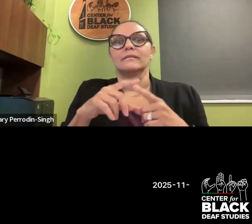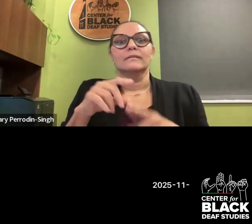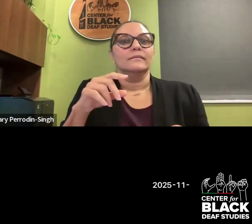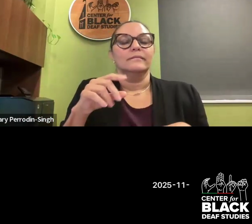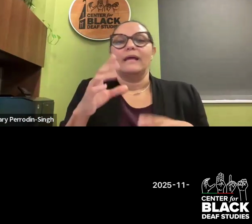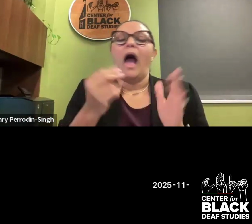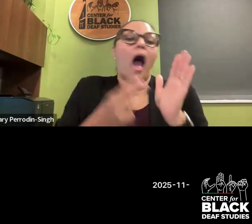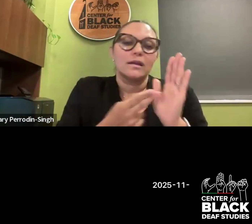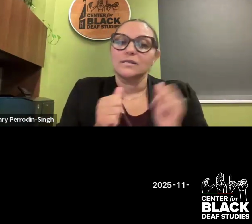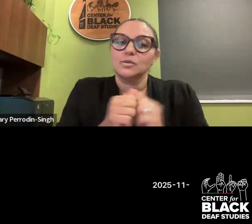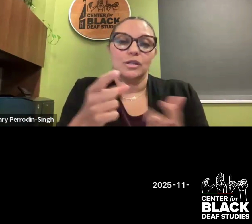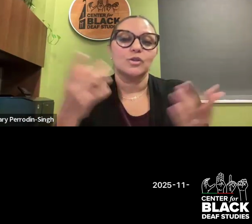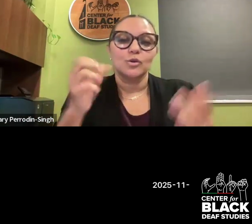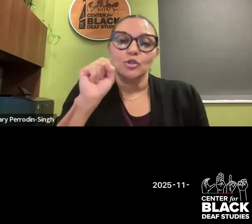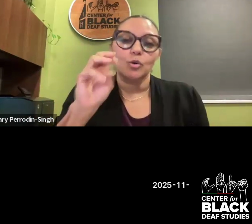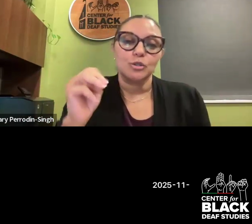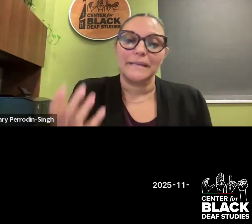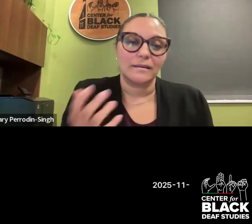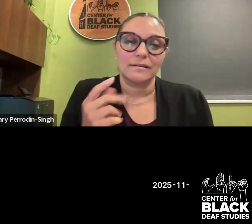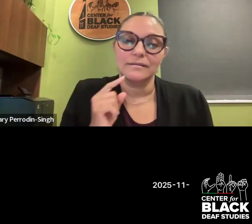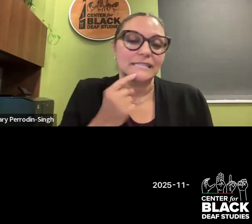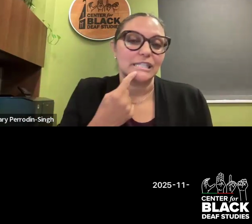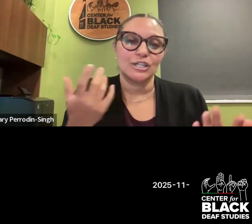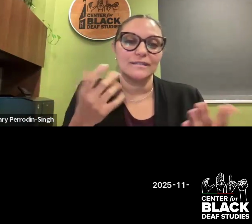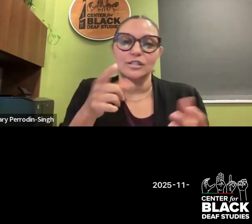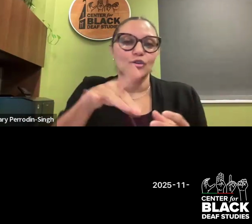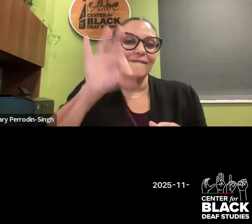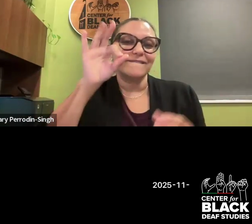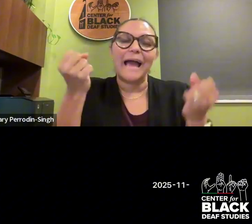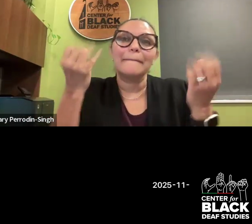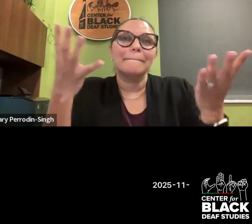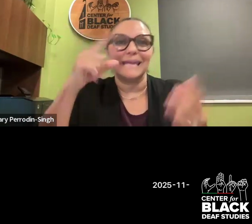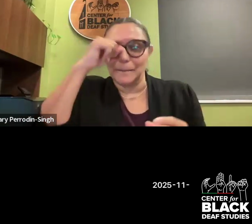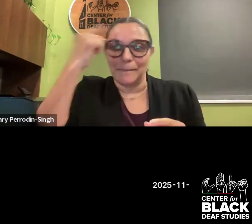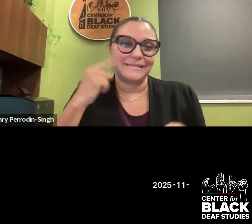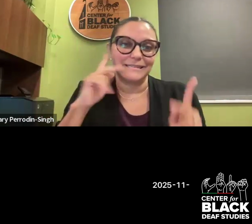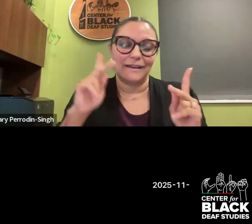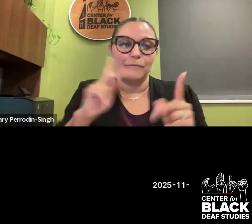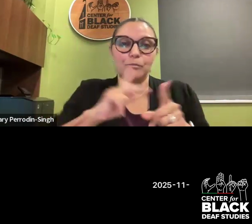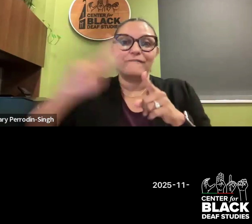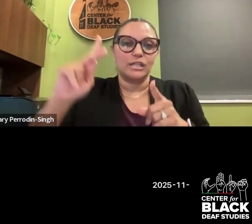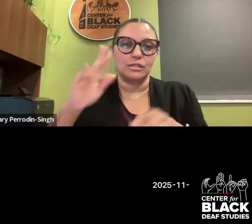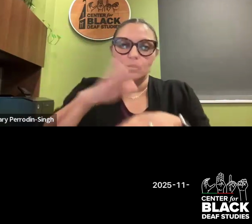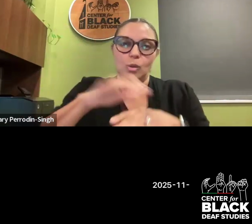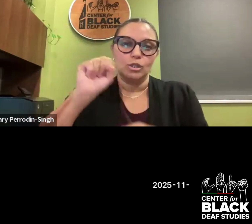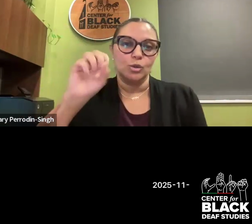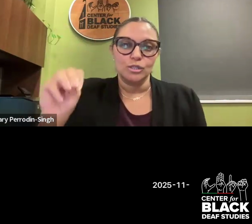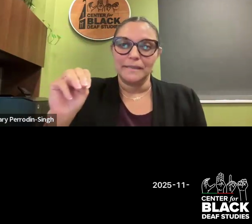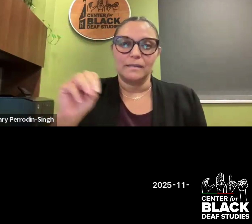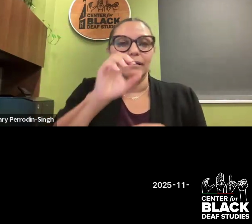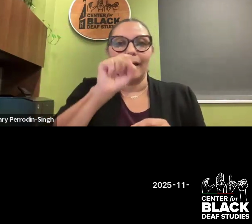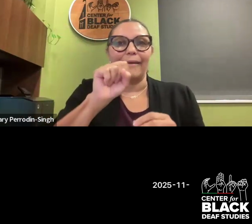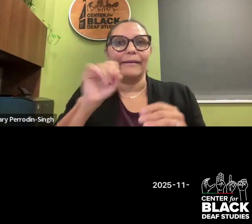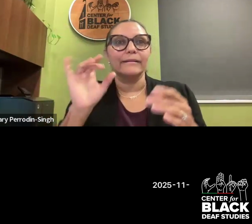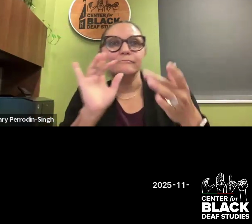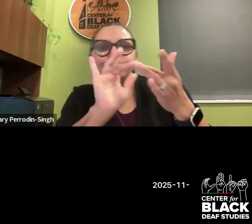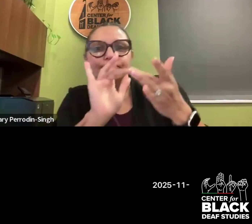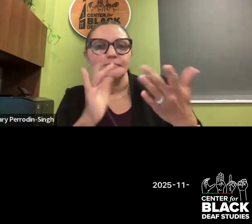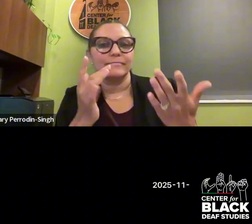check out those websites. And, just to be honest with you, social media is so much out there. It's